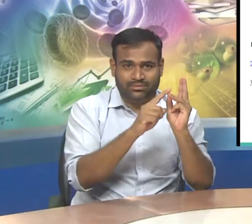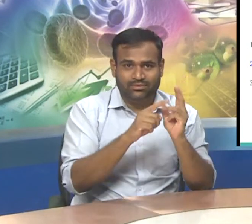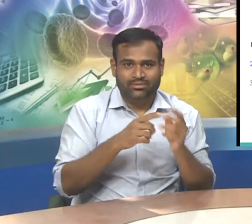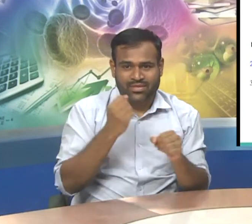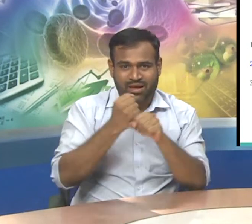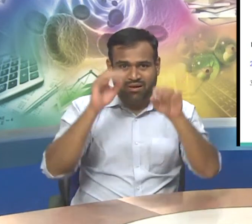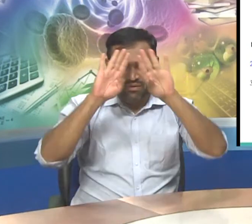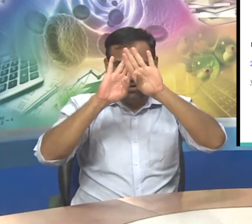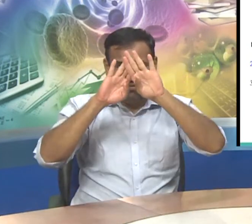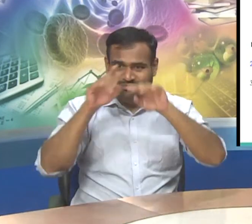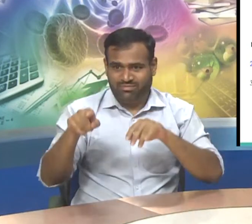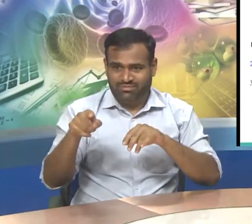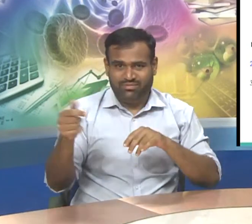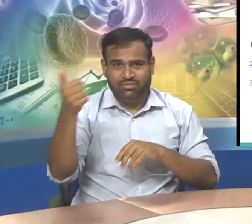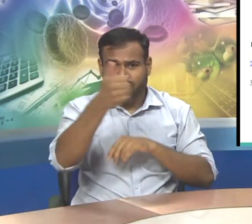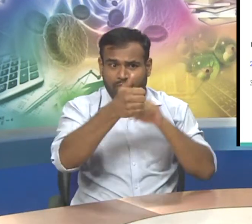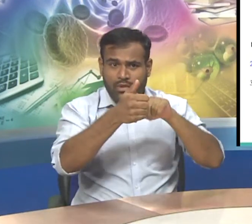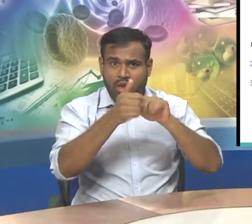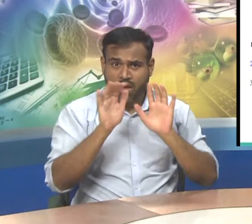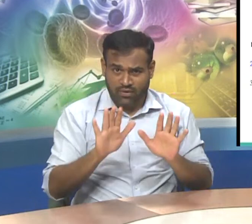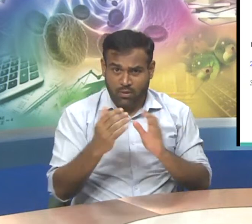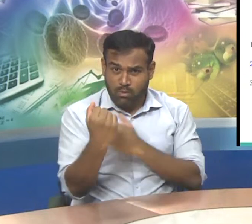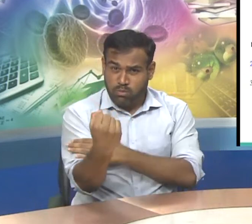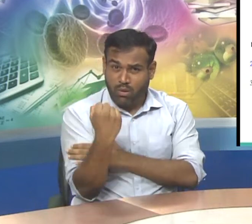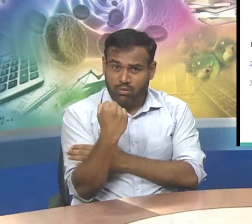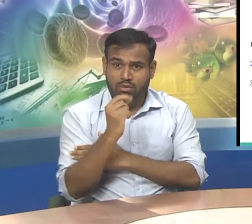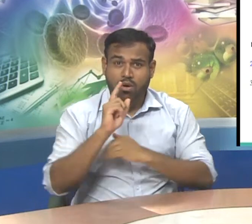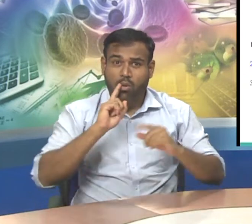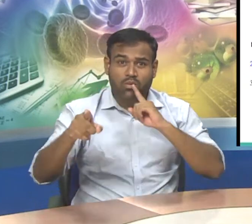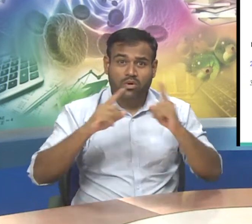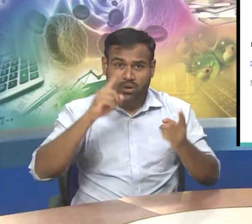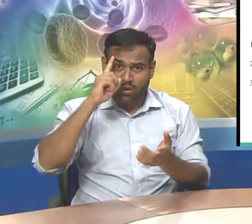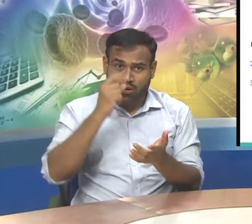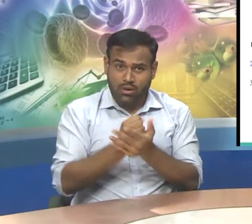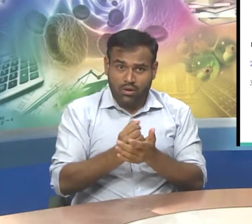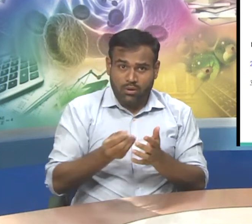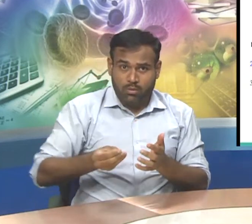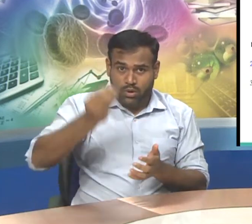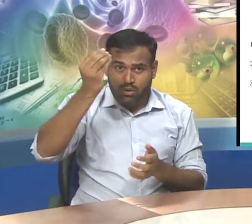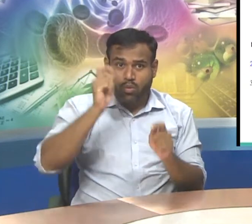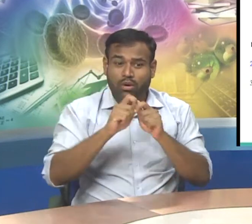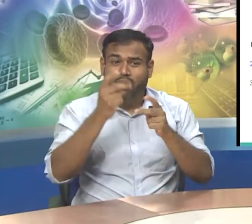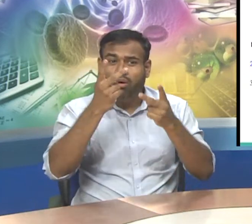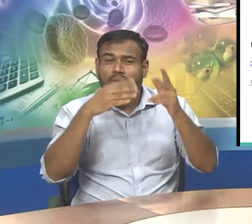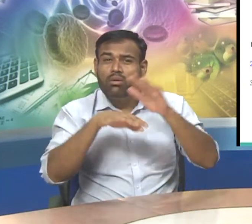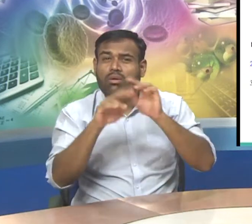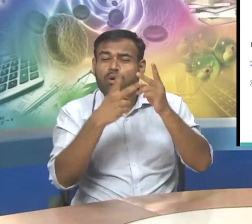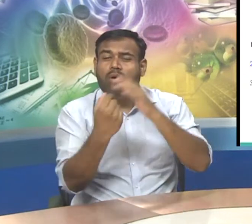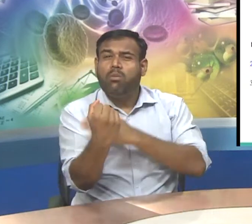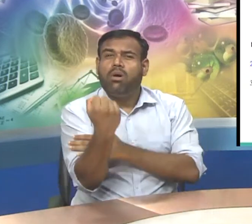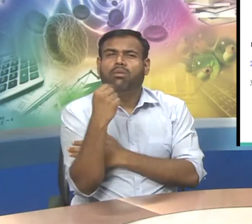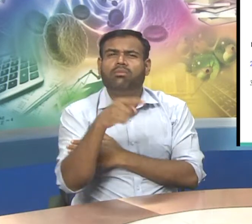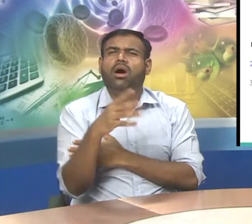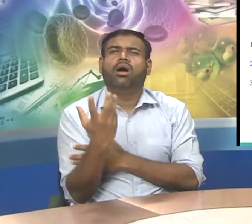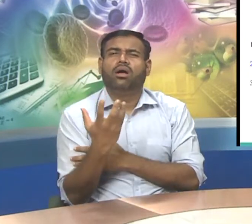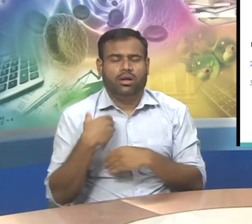The next objective of this lesson is we will be able to understand the powers of the governor,